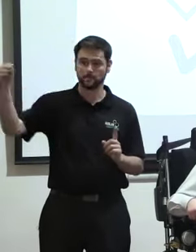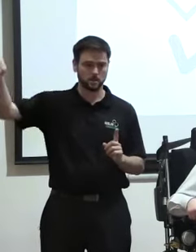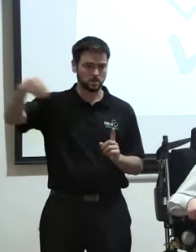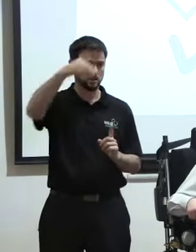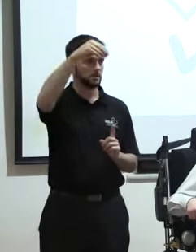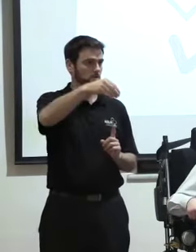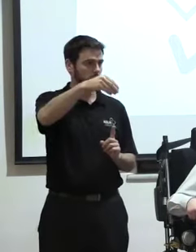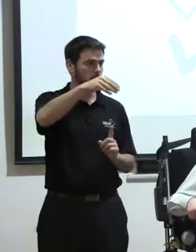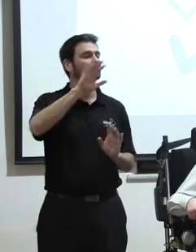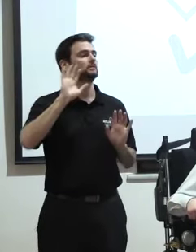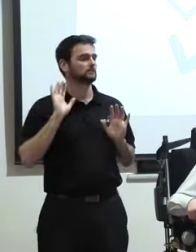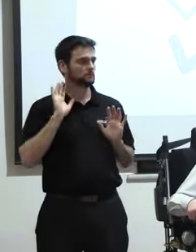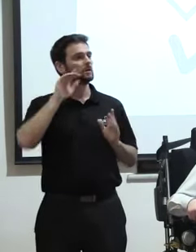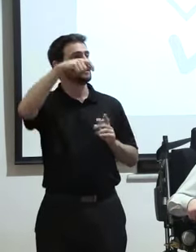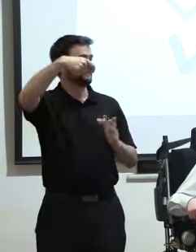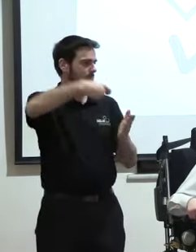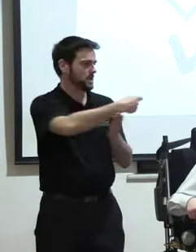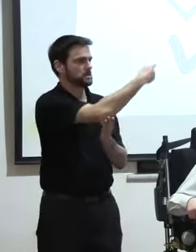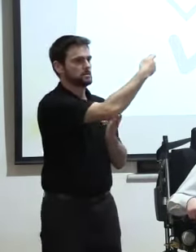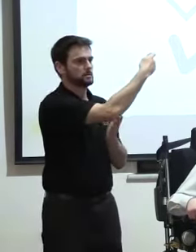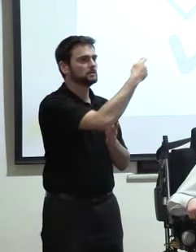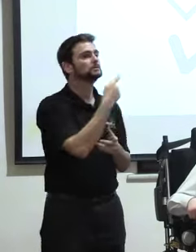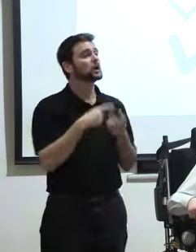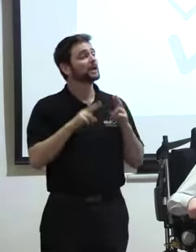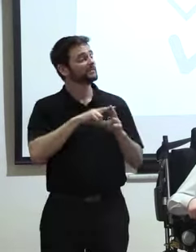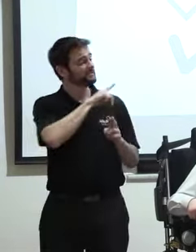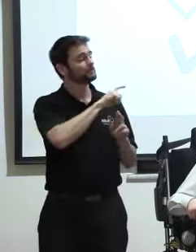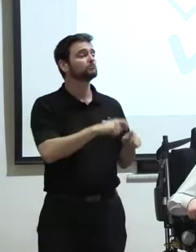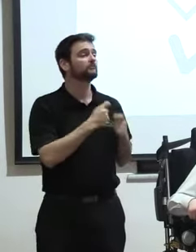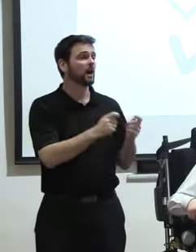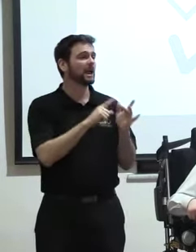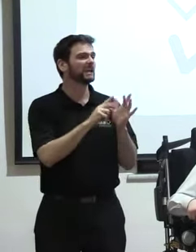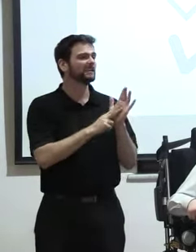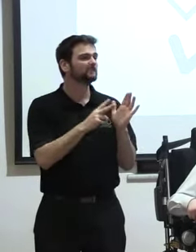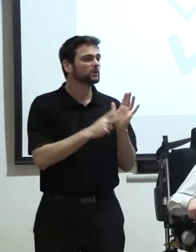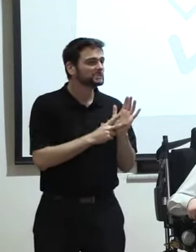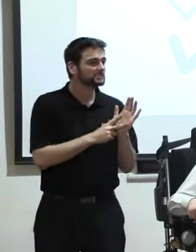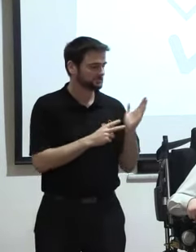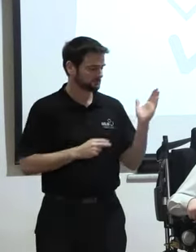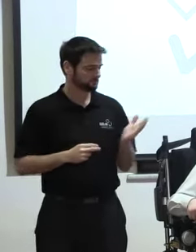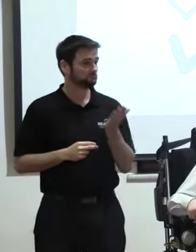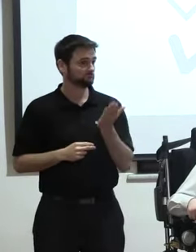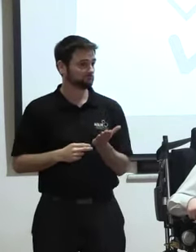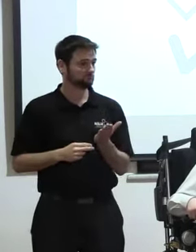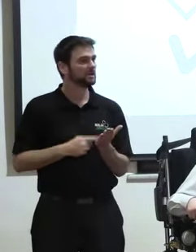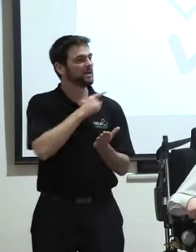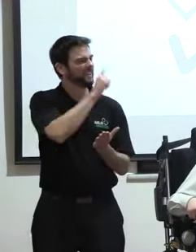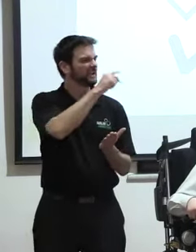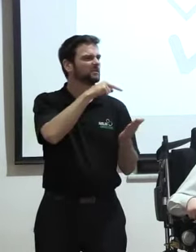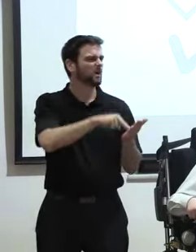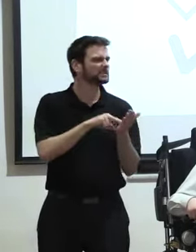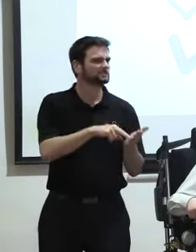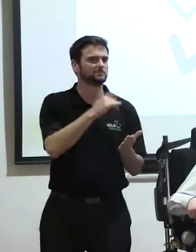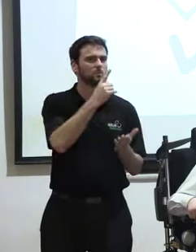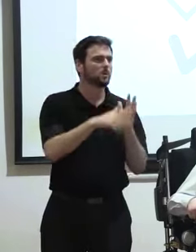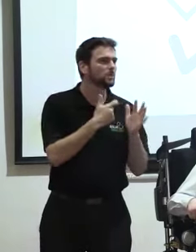later. But as long as the provider invoices you and has maybe, a week or two invoice terms, you can definitely